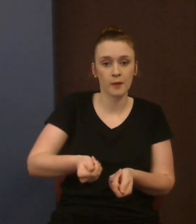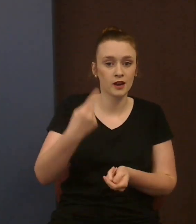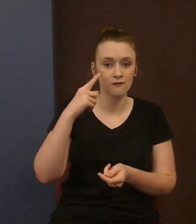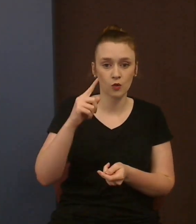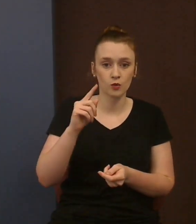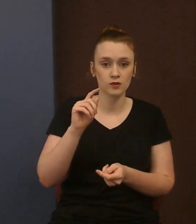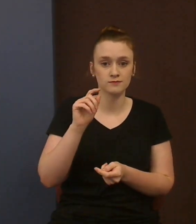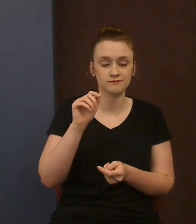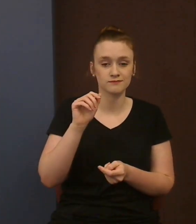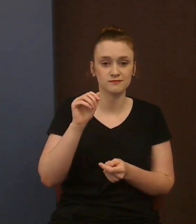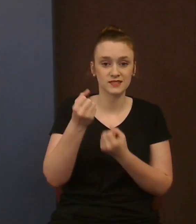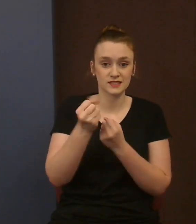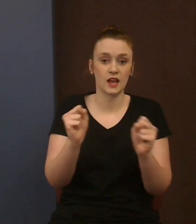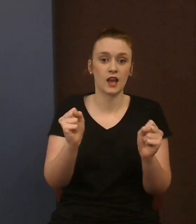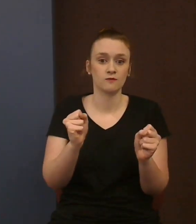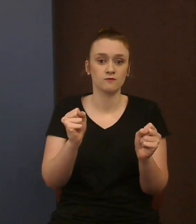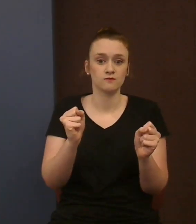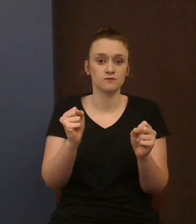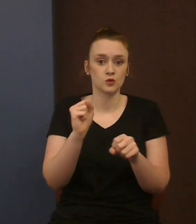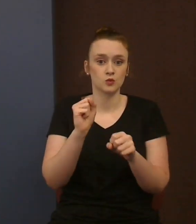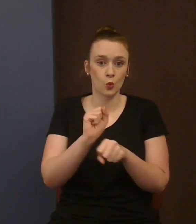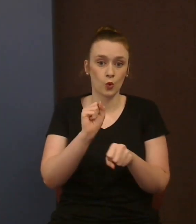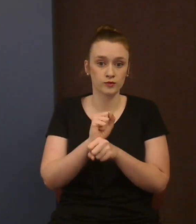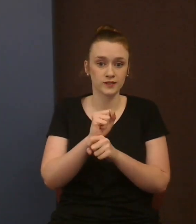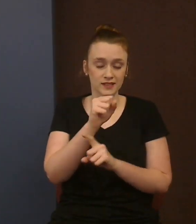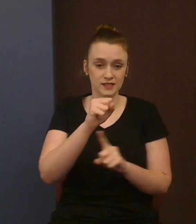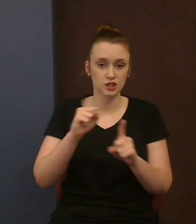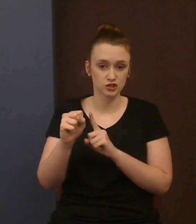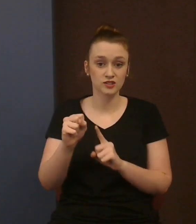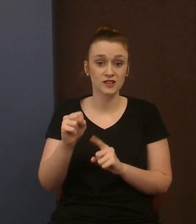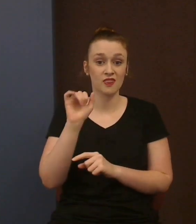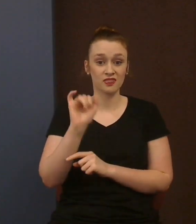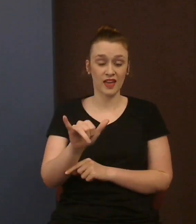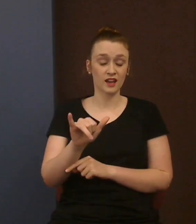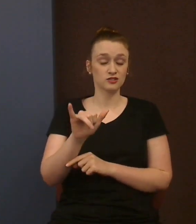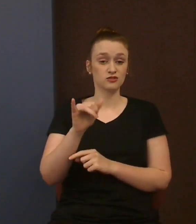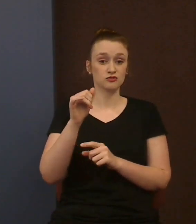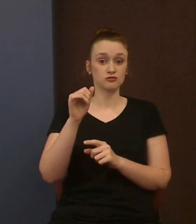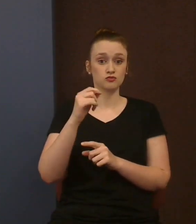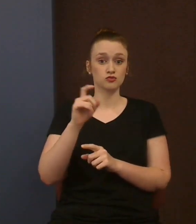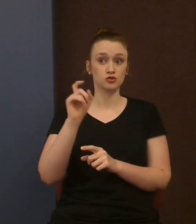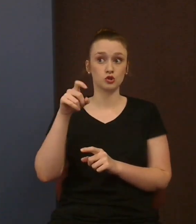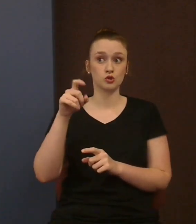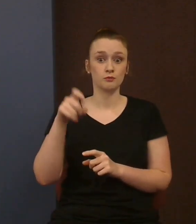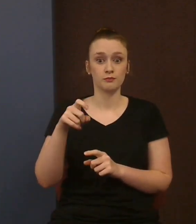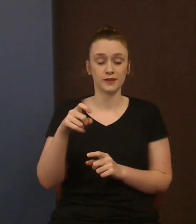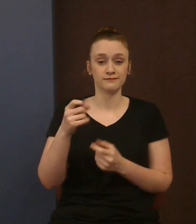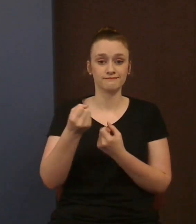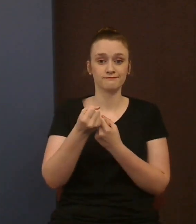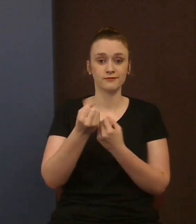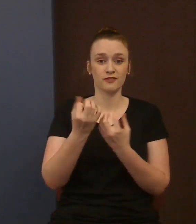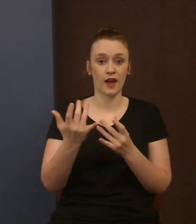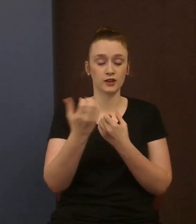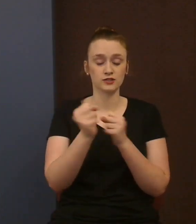been, fire safe. It wasn't uncommon for the average person to work 56 hours, 6 days a